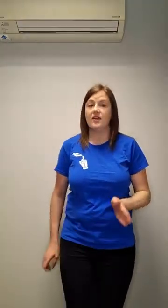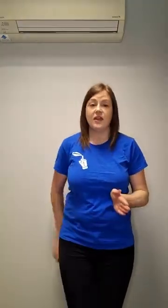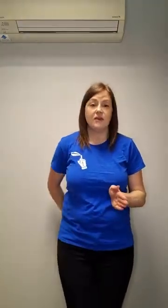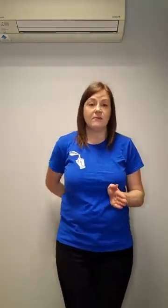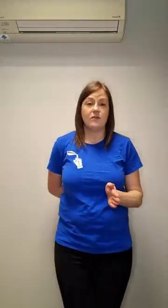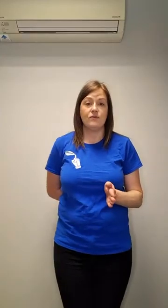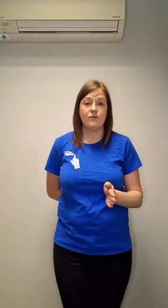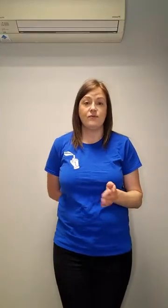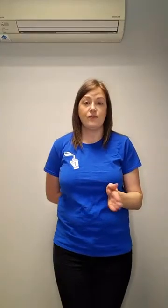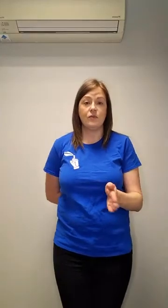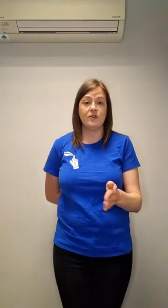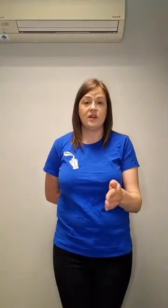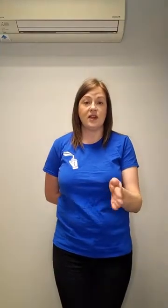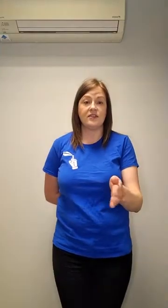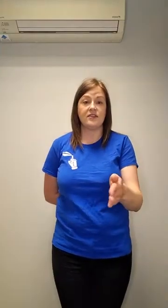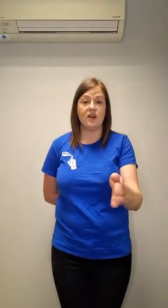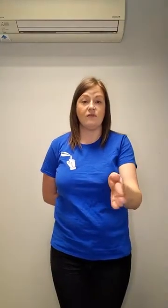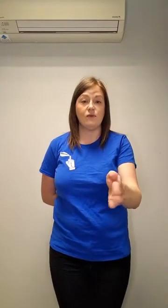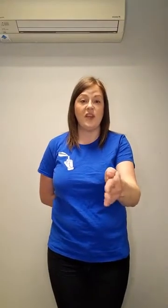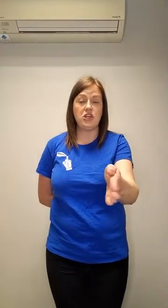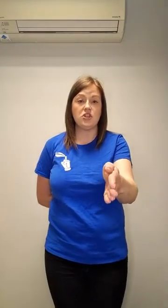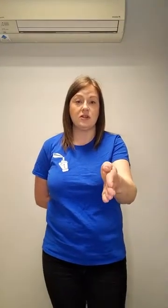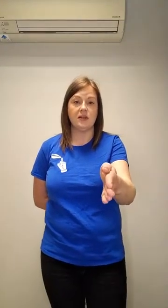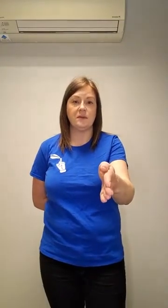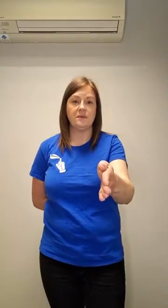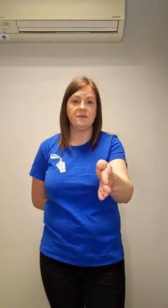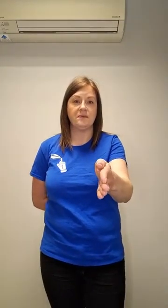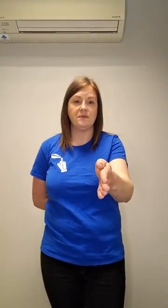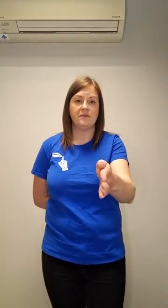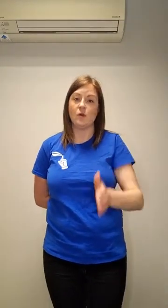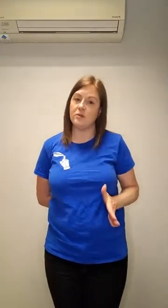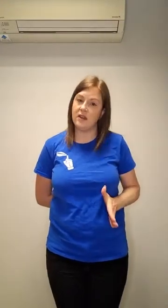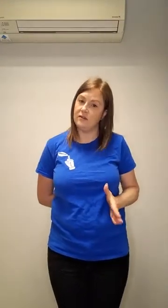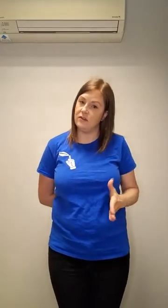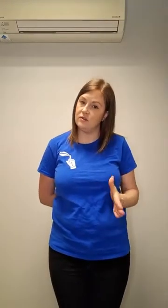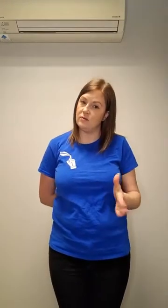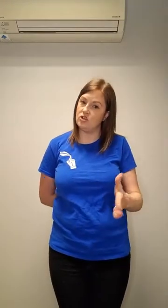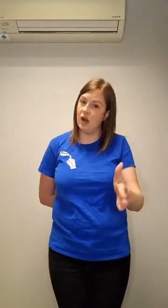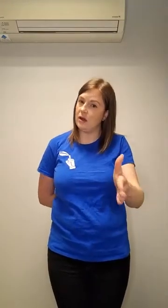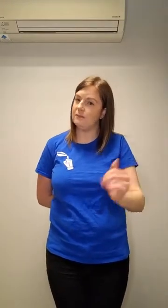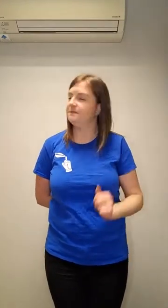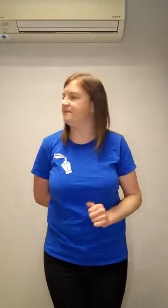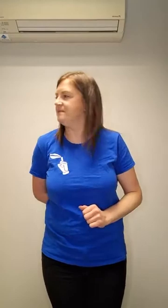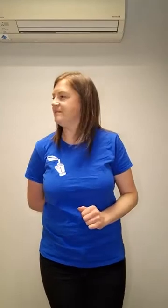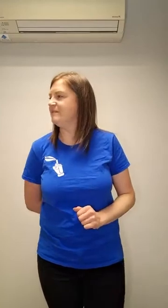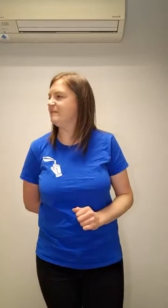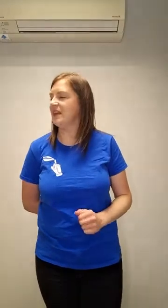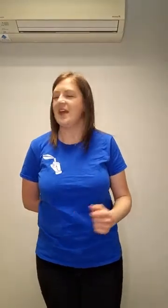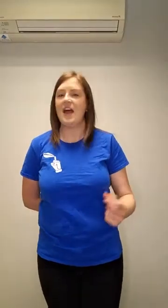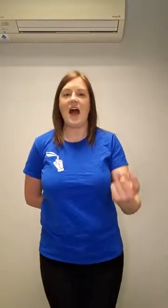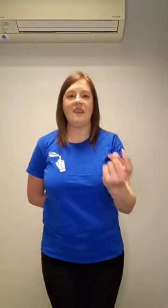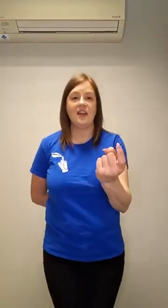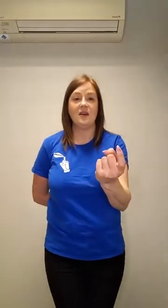They can move forward, like the sign for fish, not to be confused with shark. And they can